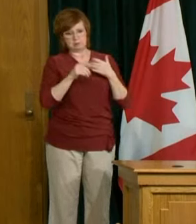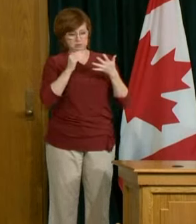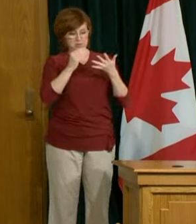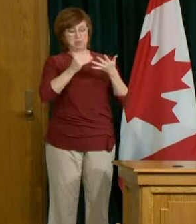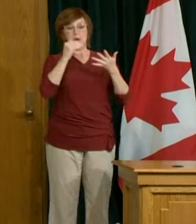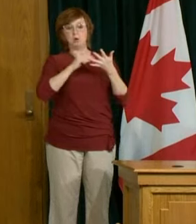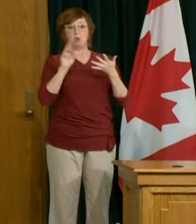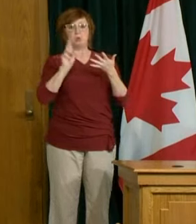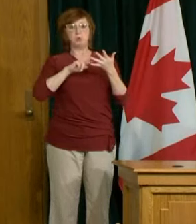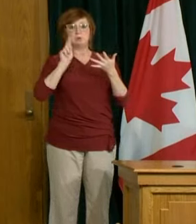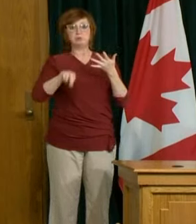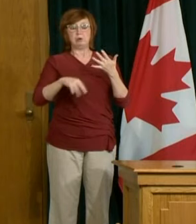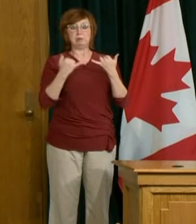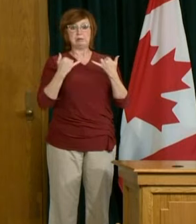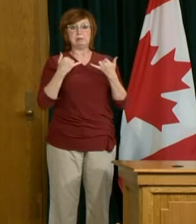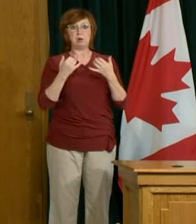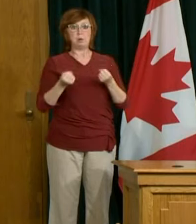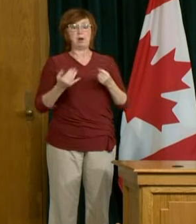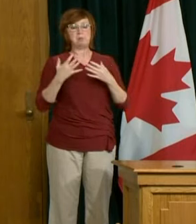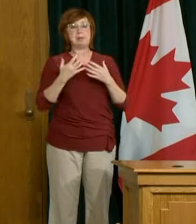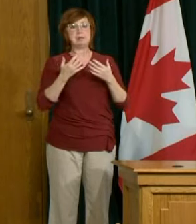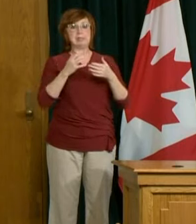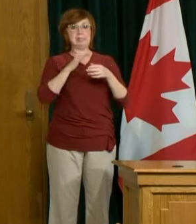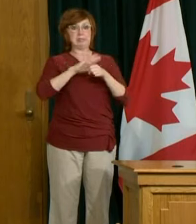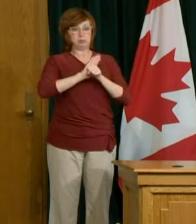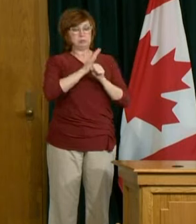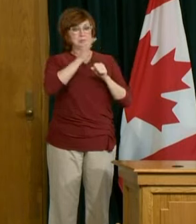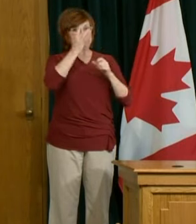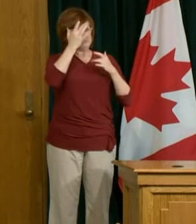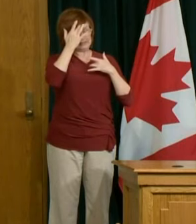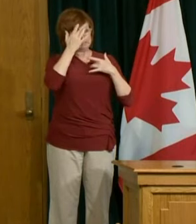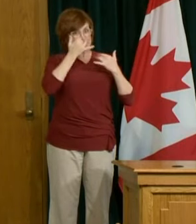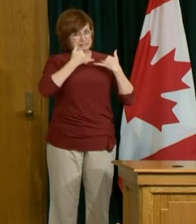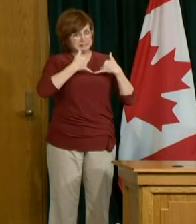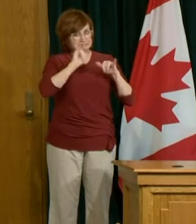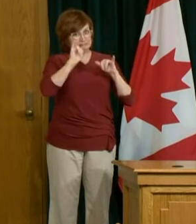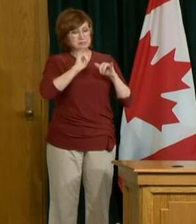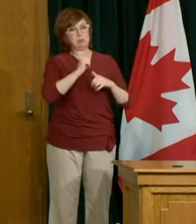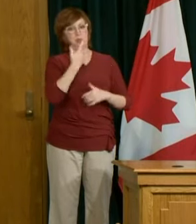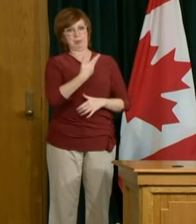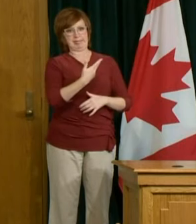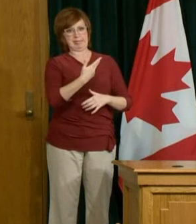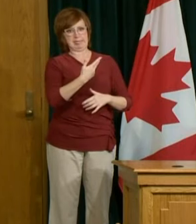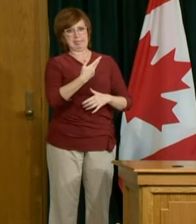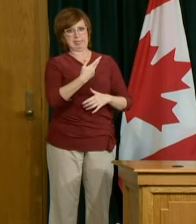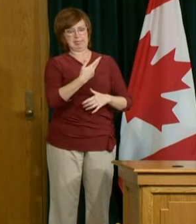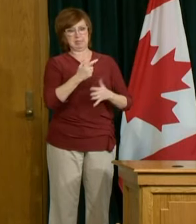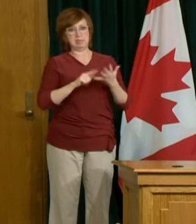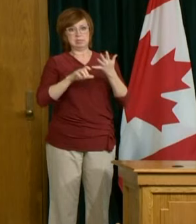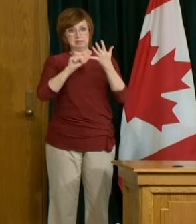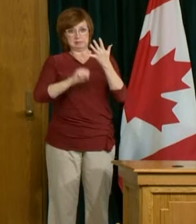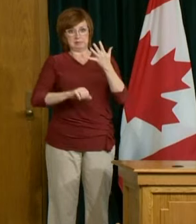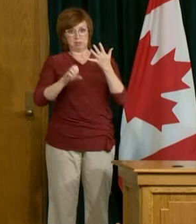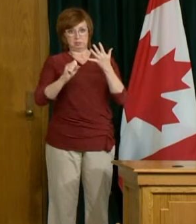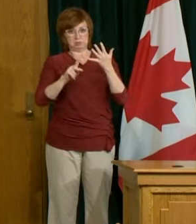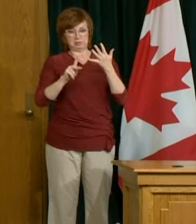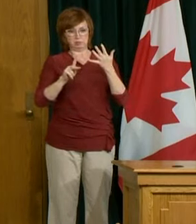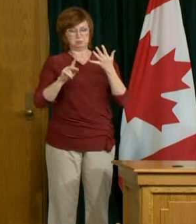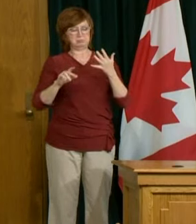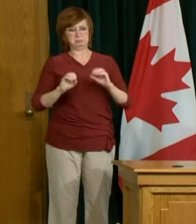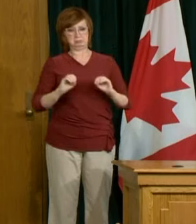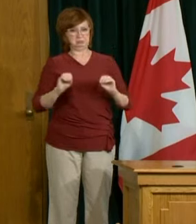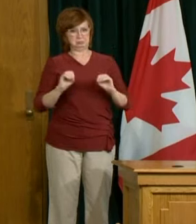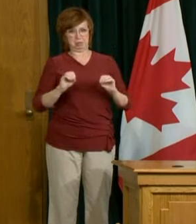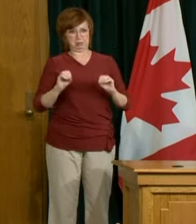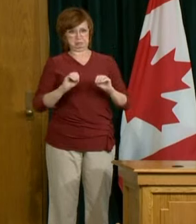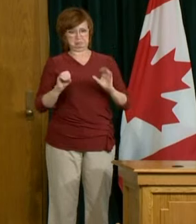no active, there are only 3 active cases in Regina. In southern rural, there's no active case. In central part of